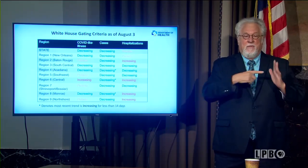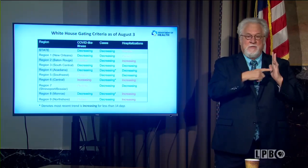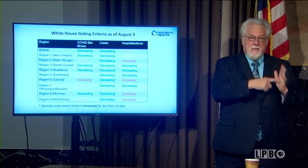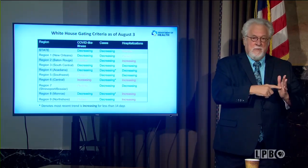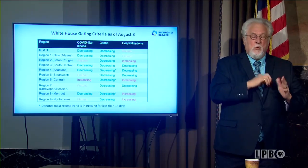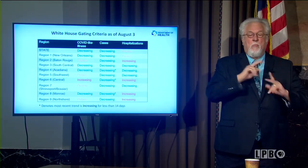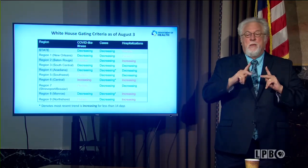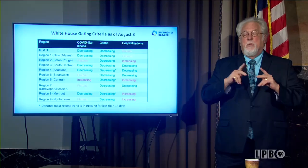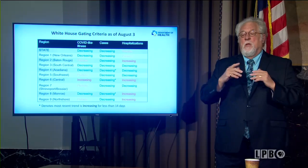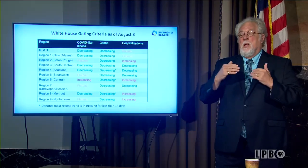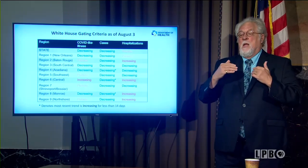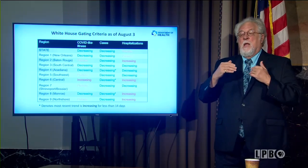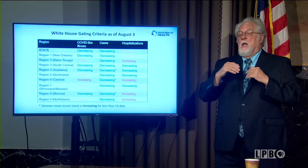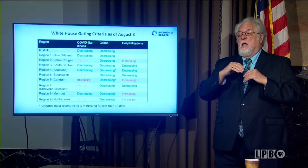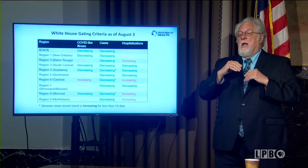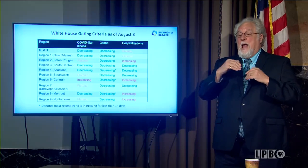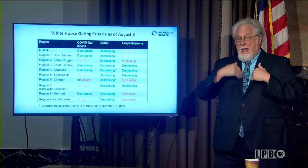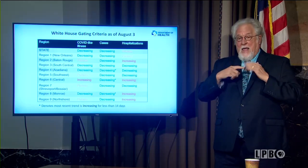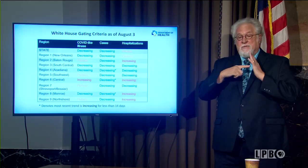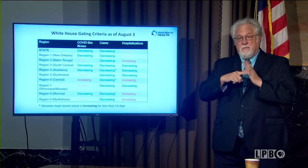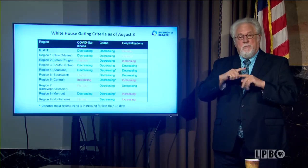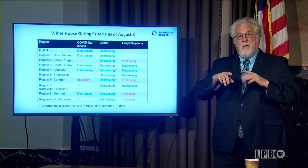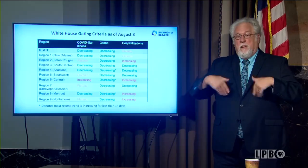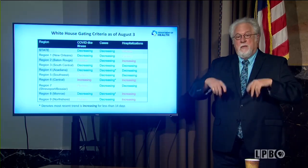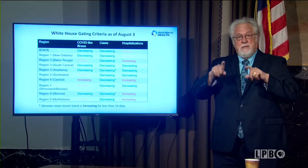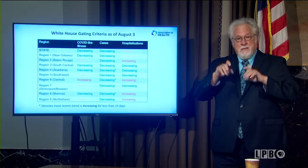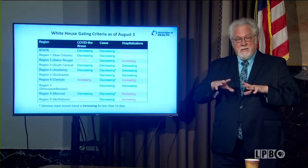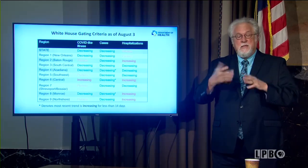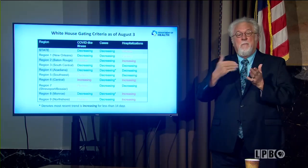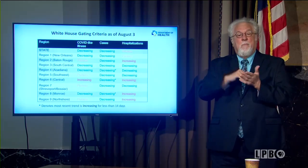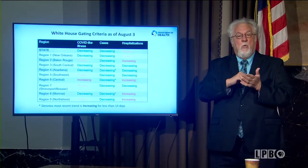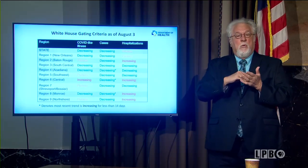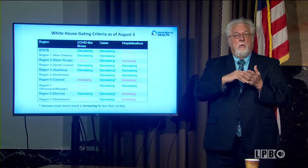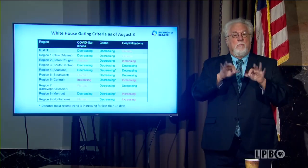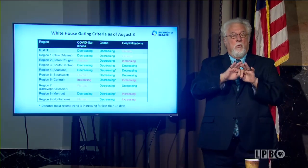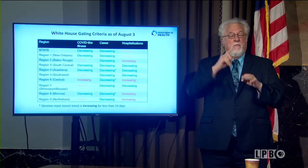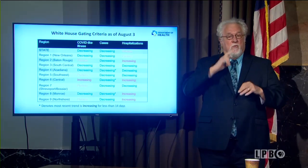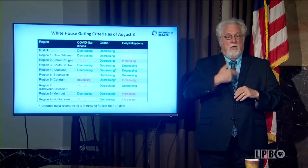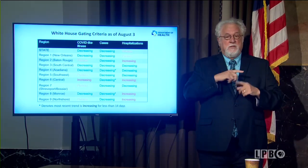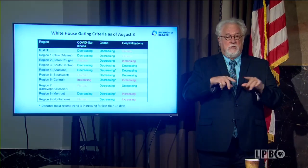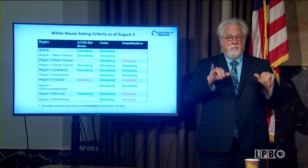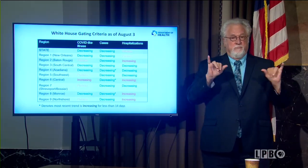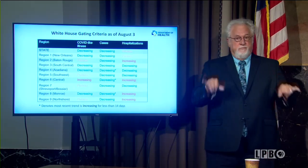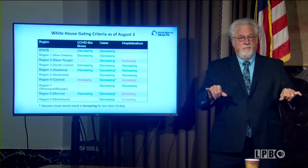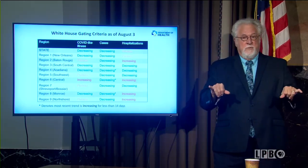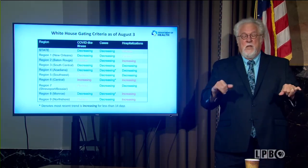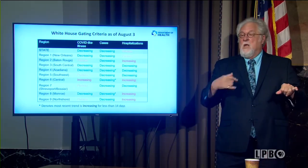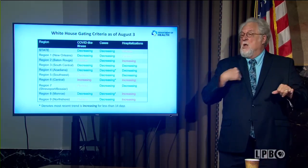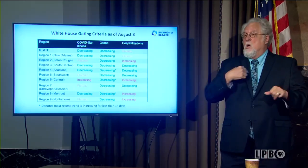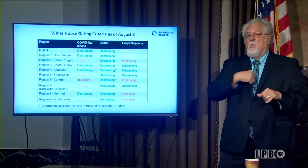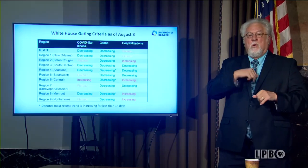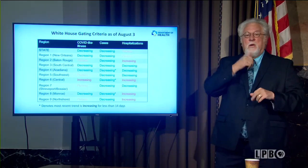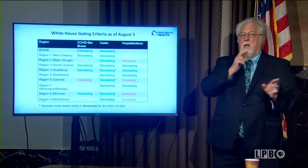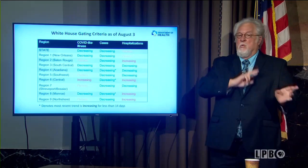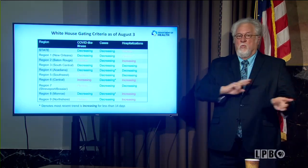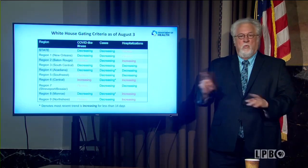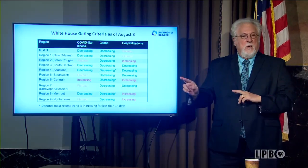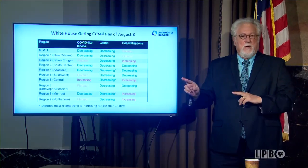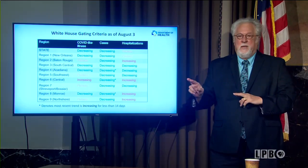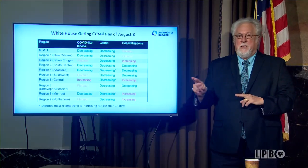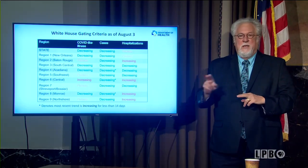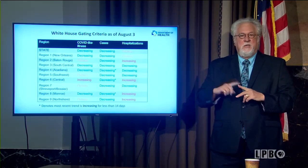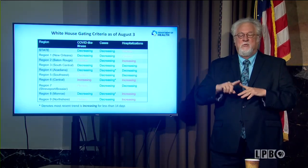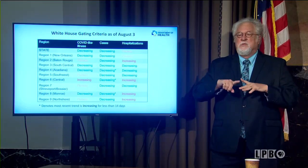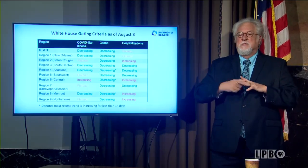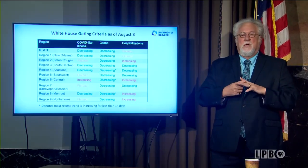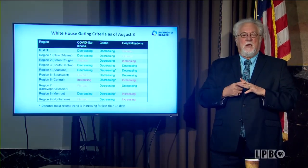have symptoms but just haven't been tested, we think it's important for us to keep these measures in place. We are not in a position where we think we can